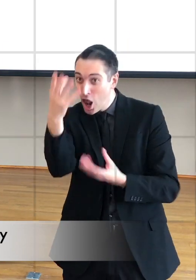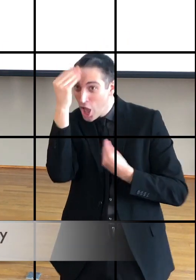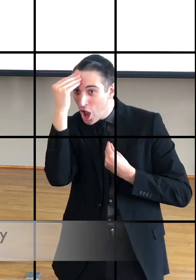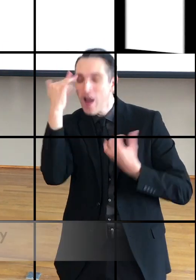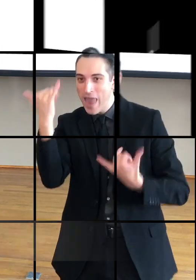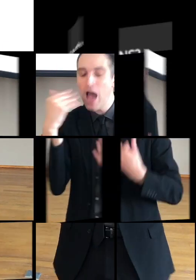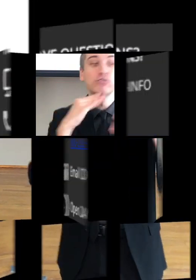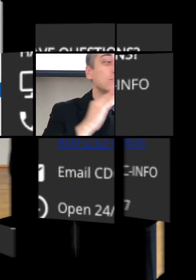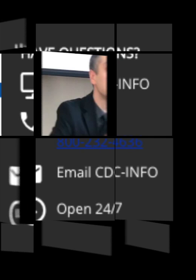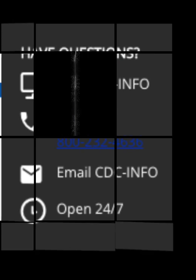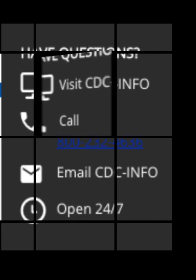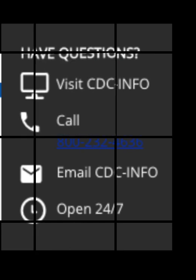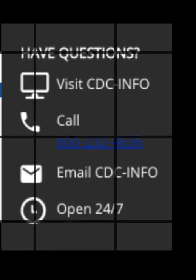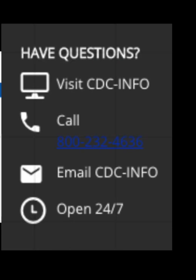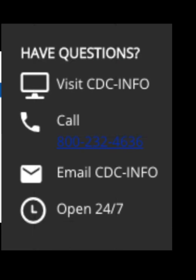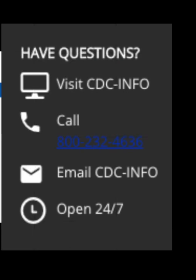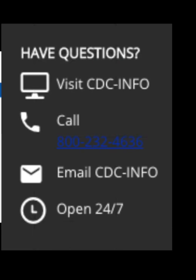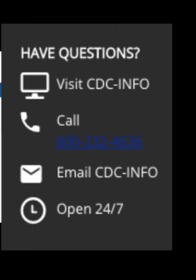pay attention to the CDC.